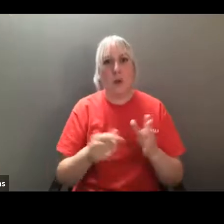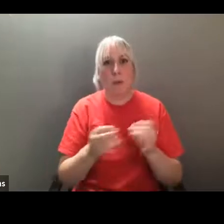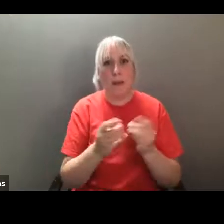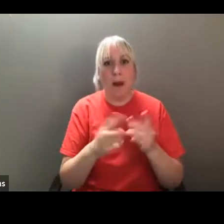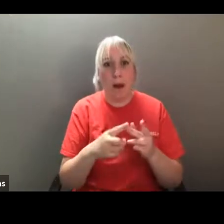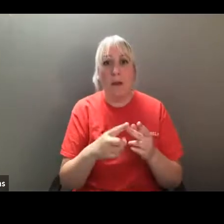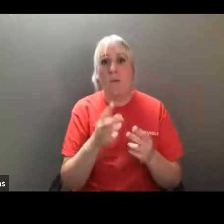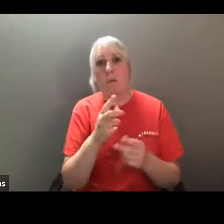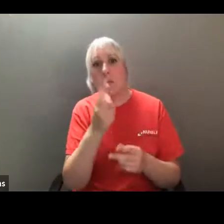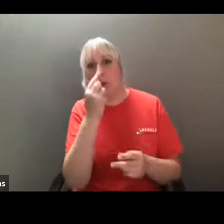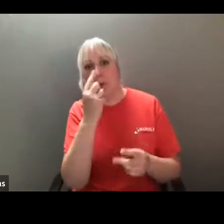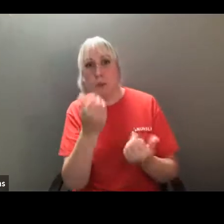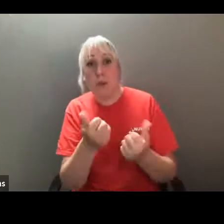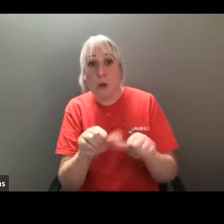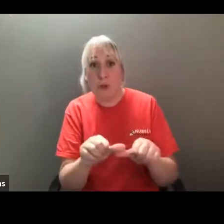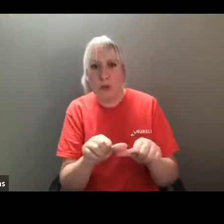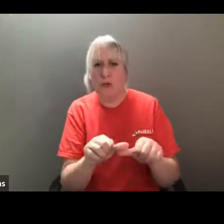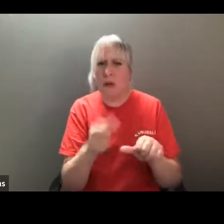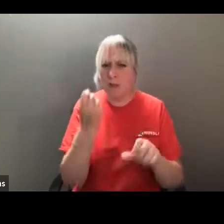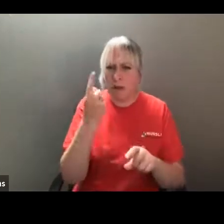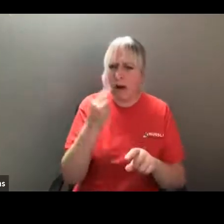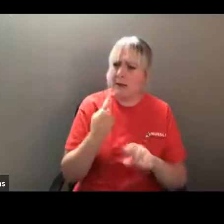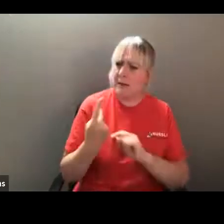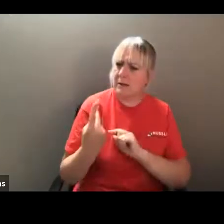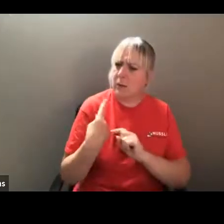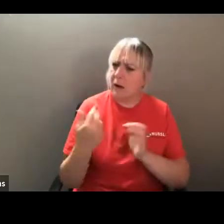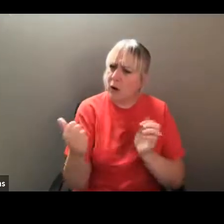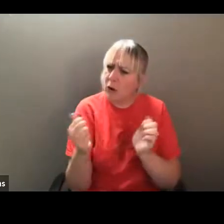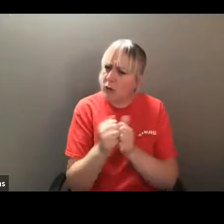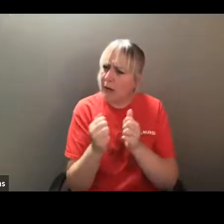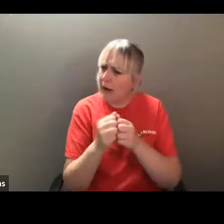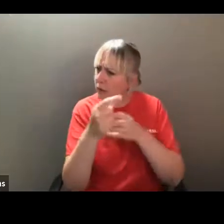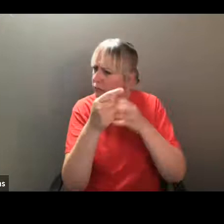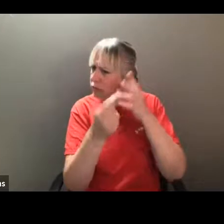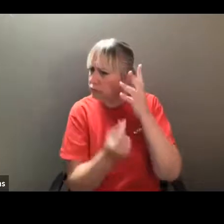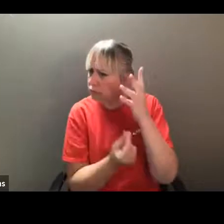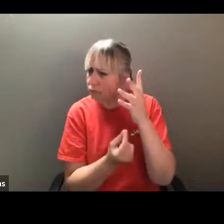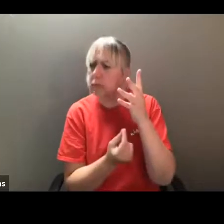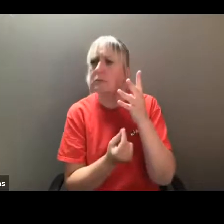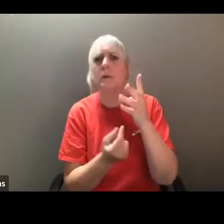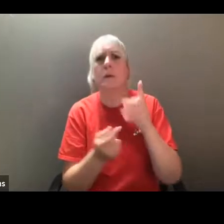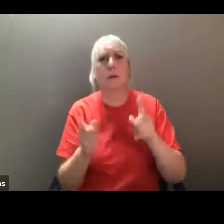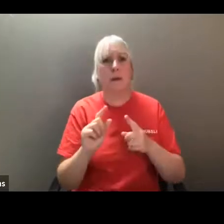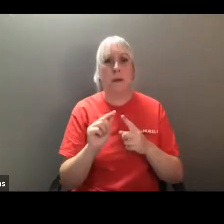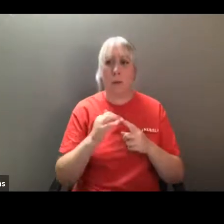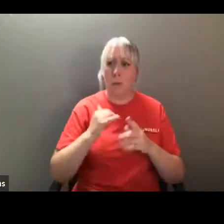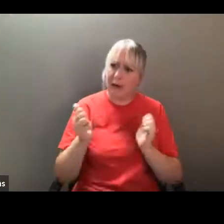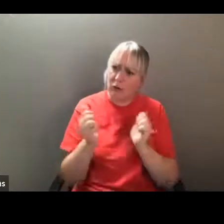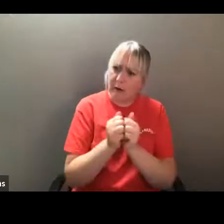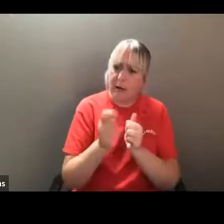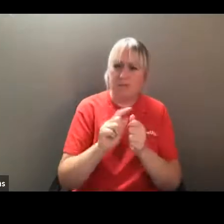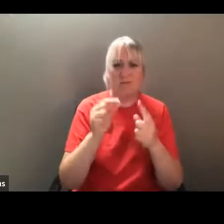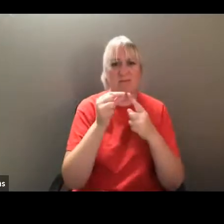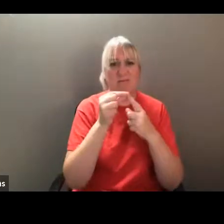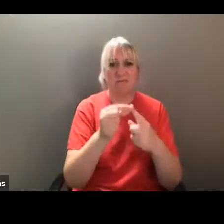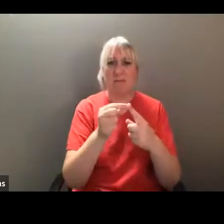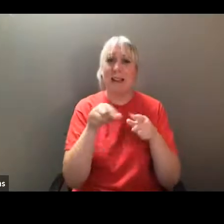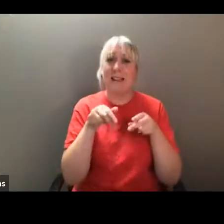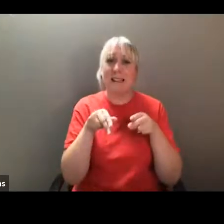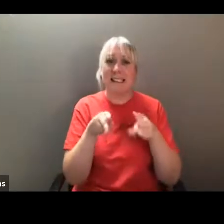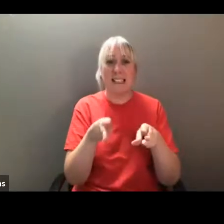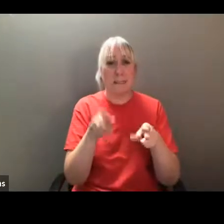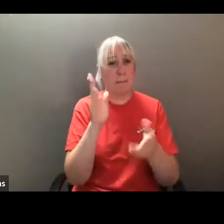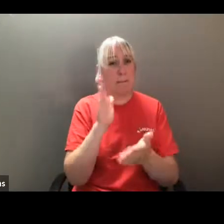we do tend to agree on more than we disagree on. And those main areas tend to be, one, we need to redesign our system so we can